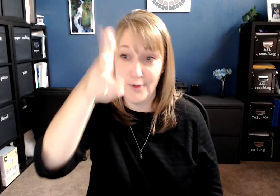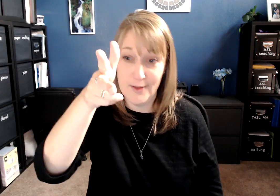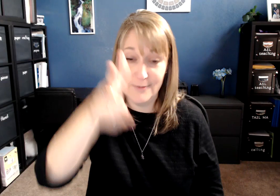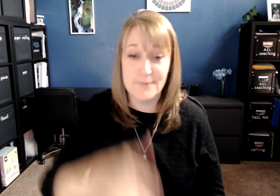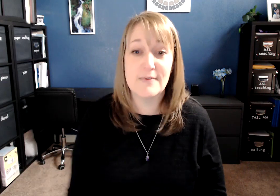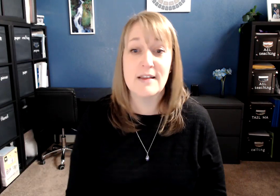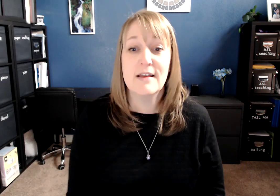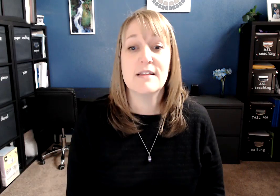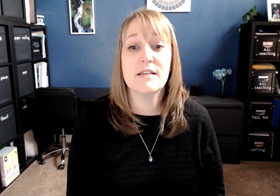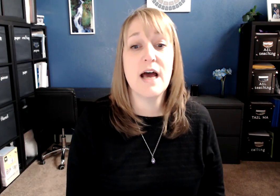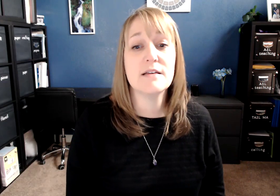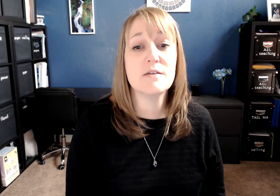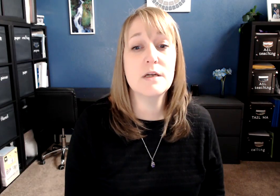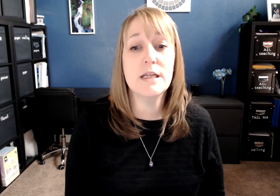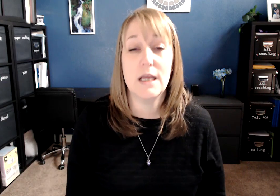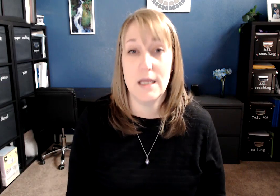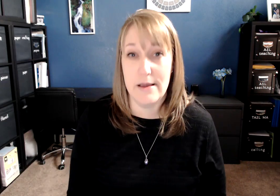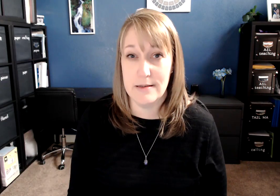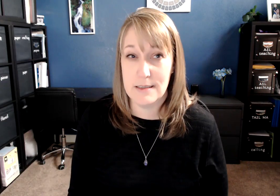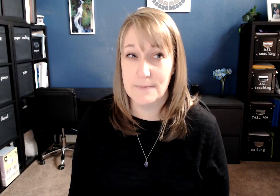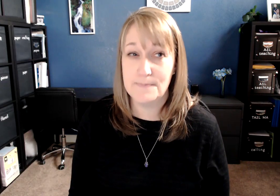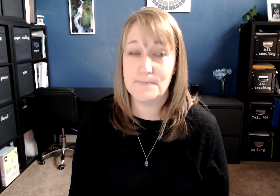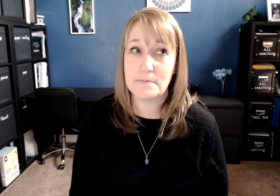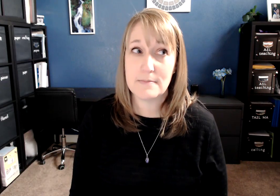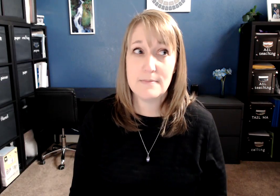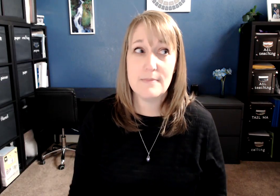Early. The last one is,